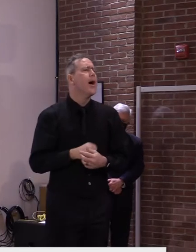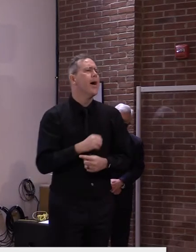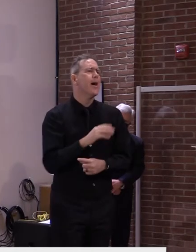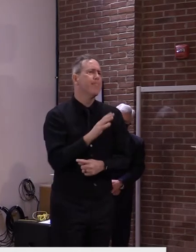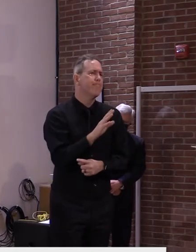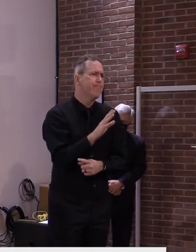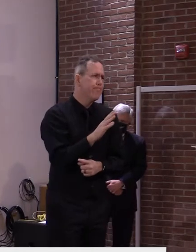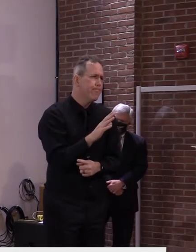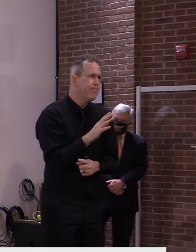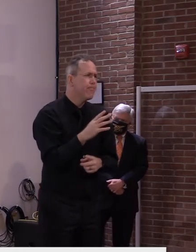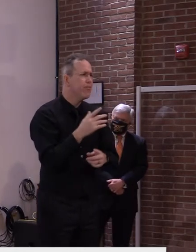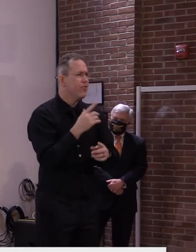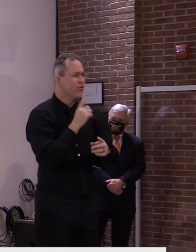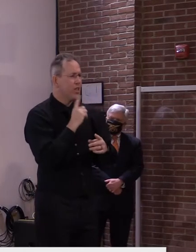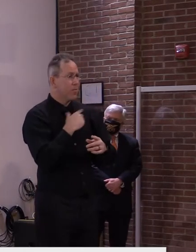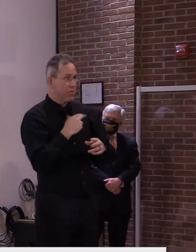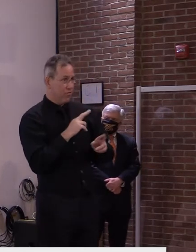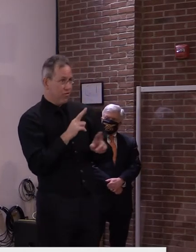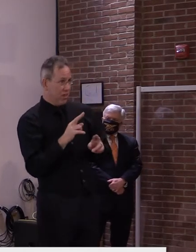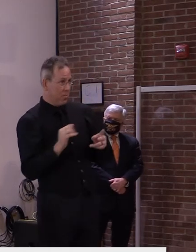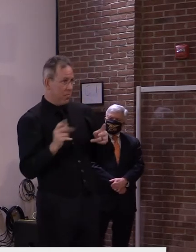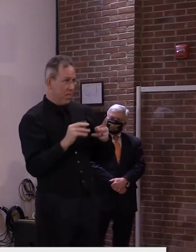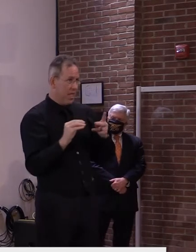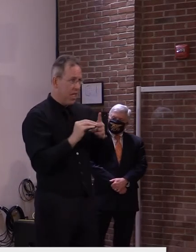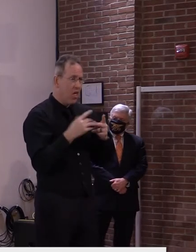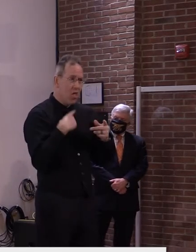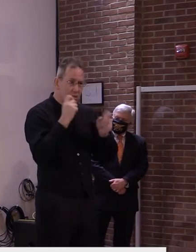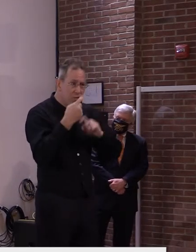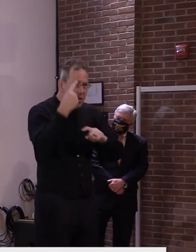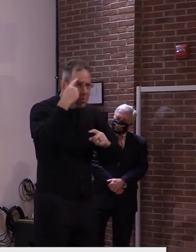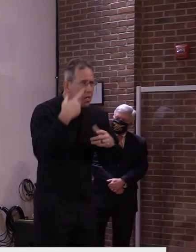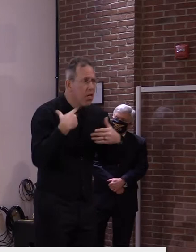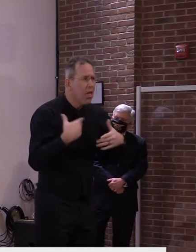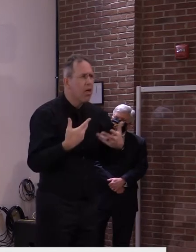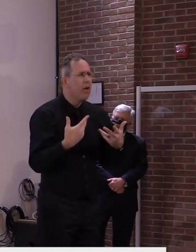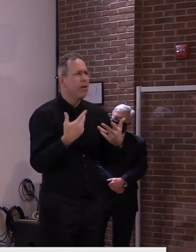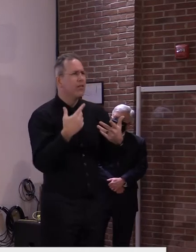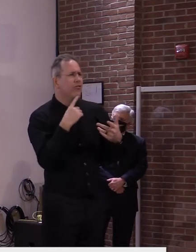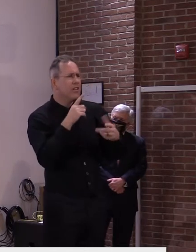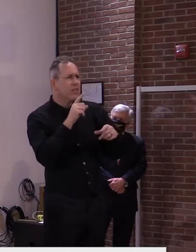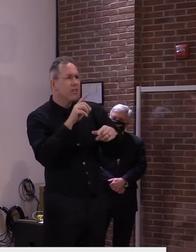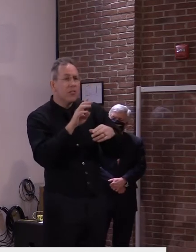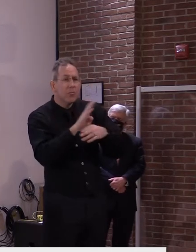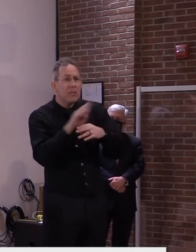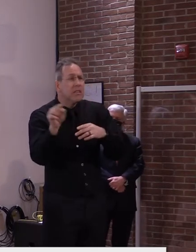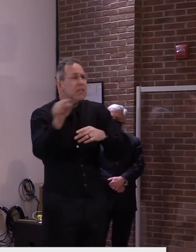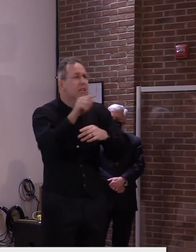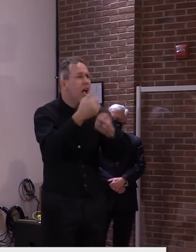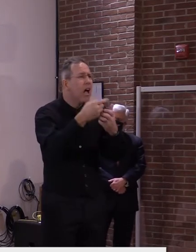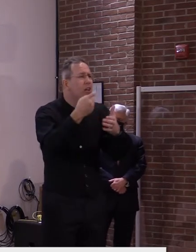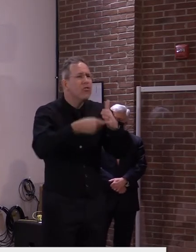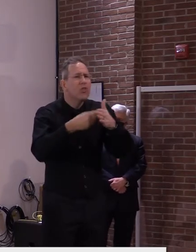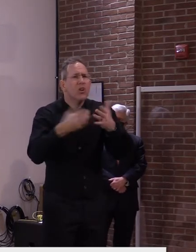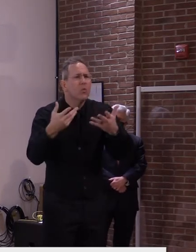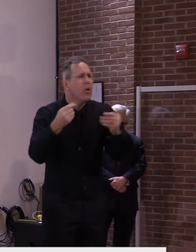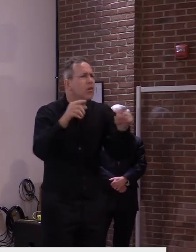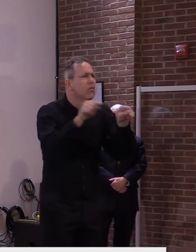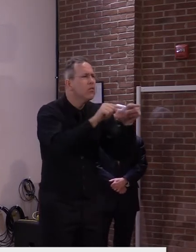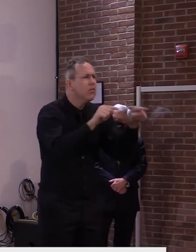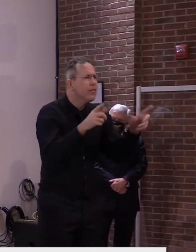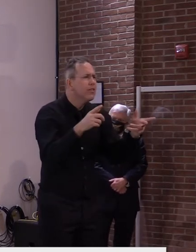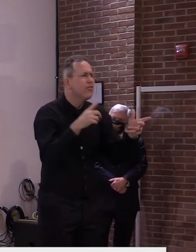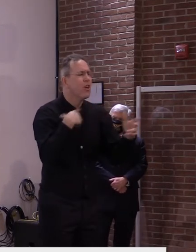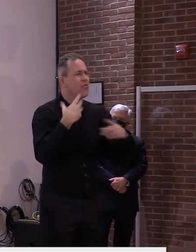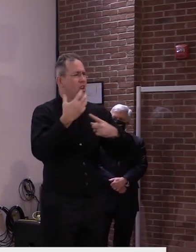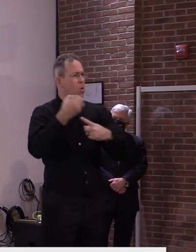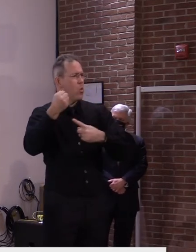about restructuring, other than making sure that we provide relief for those going through this. Our priority should be, at this